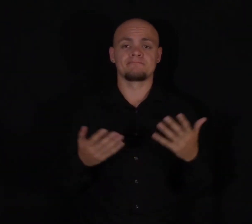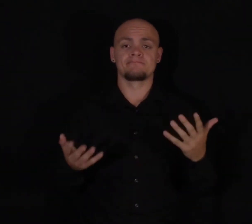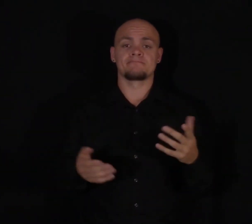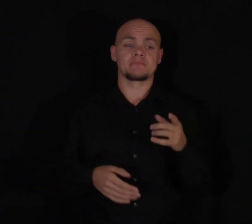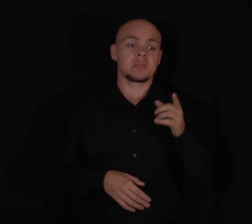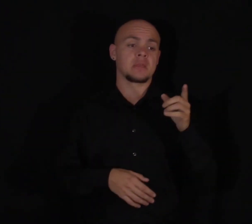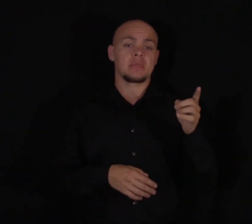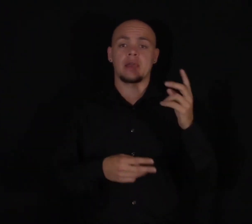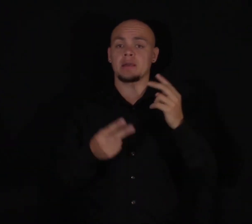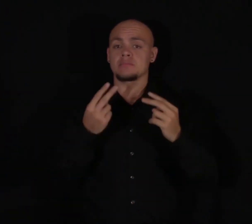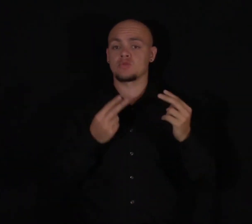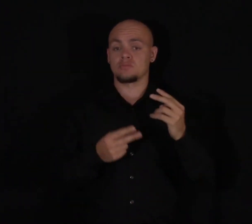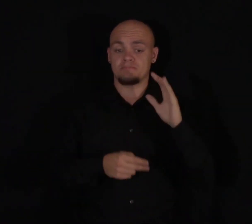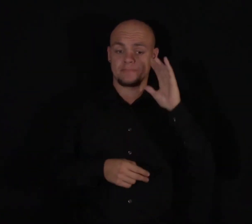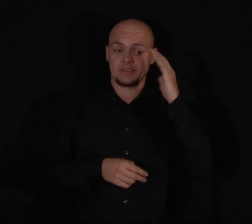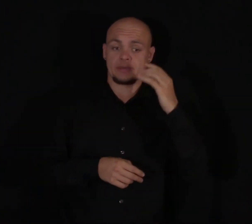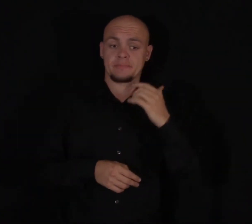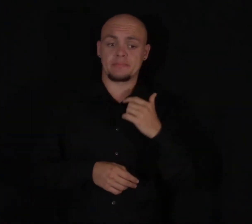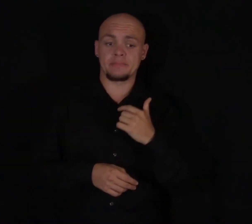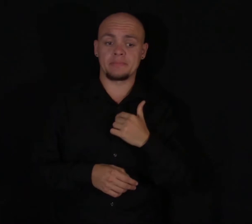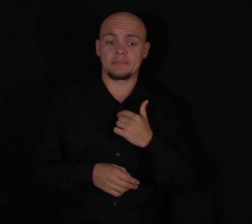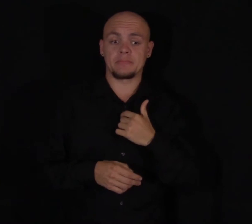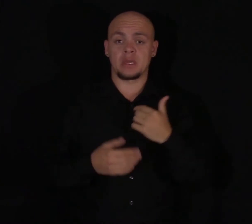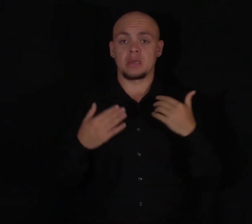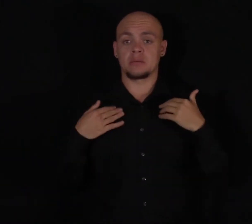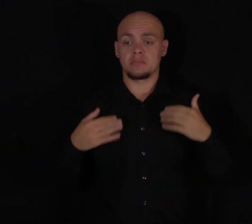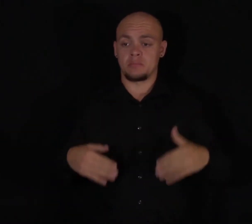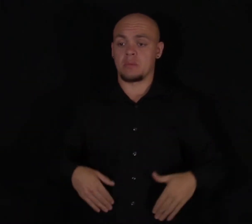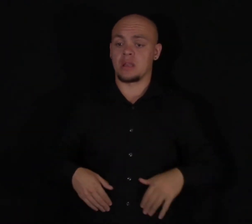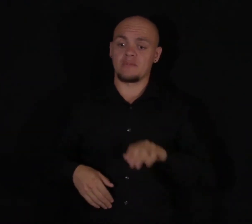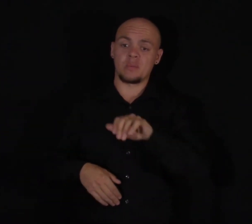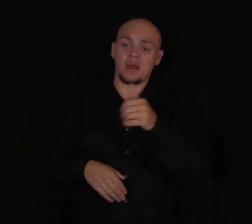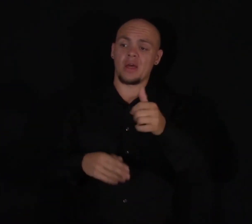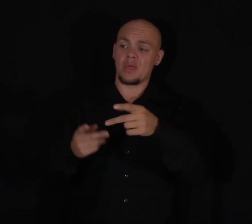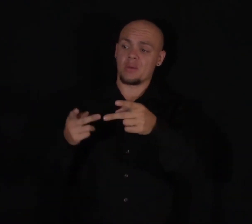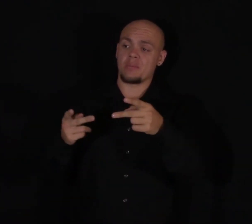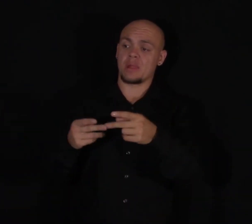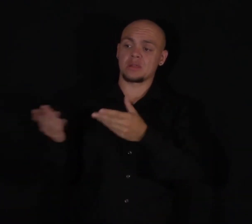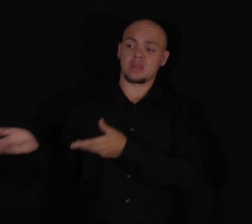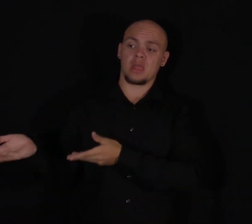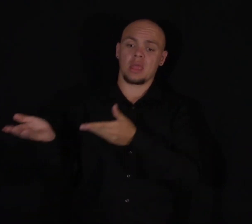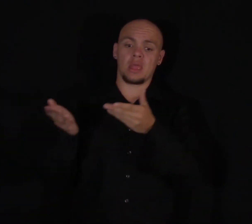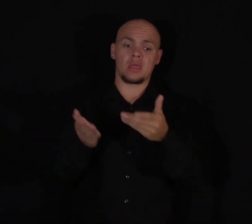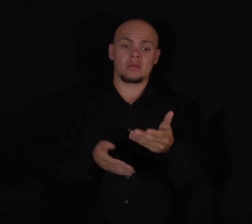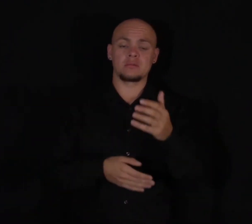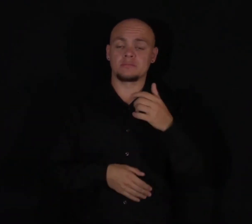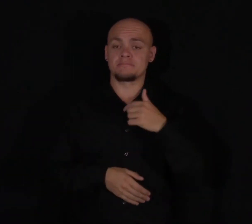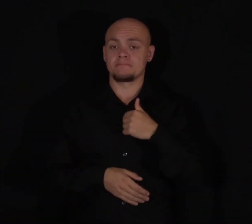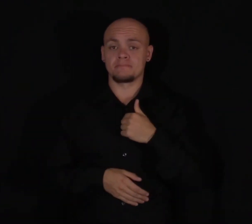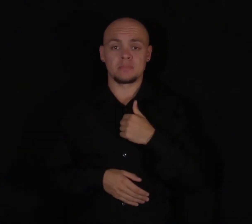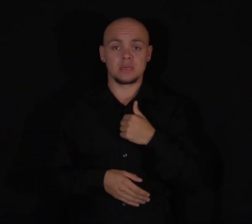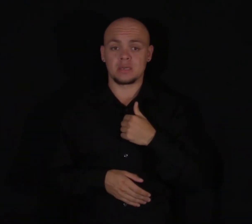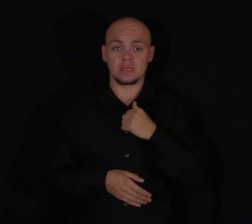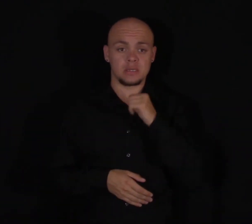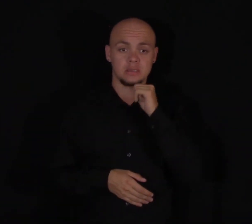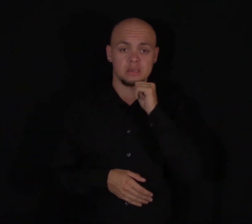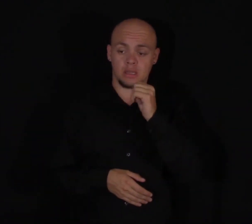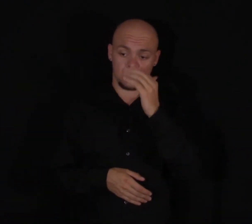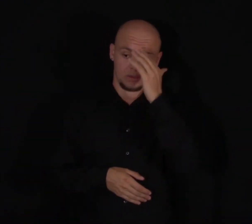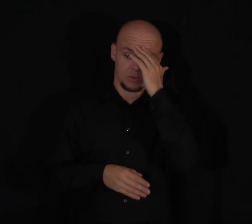that it appeared that I had brought the body from another place, and it was likely that, as I did not appear to know the shore, I might have